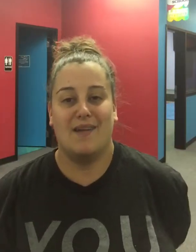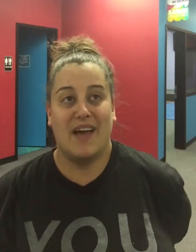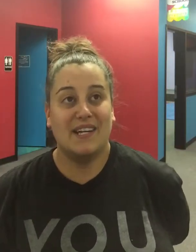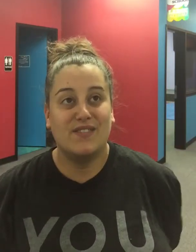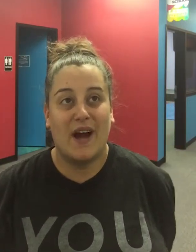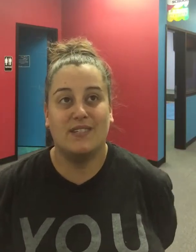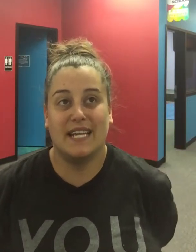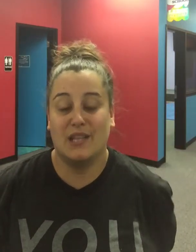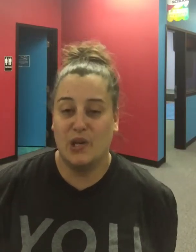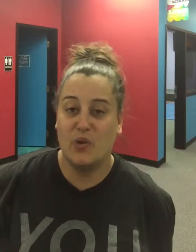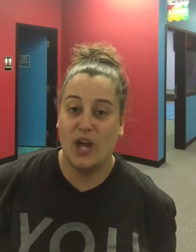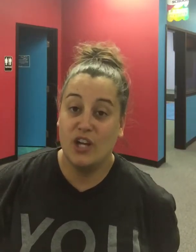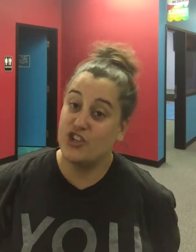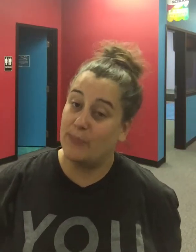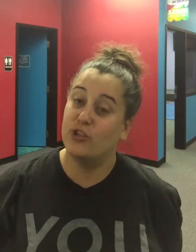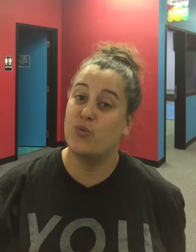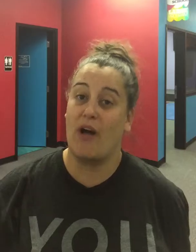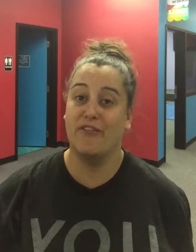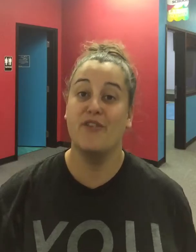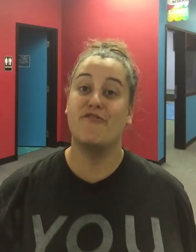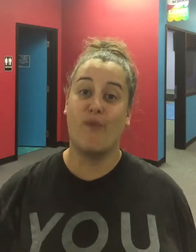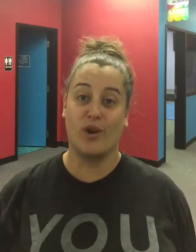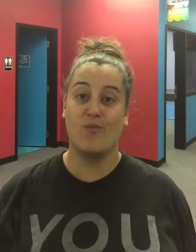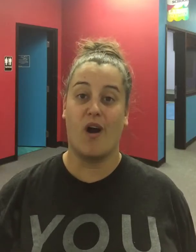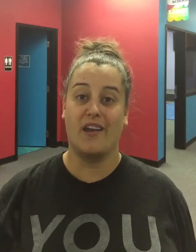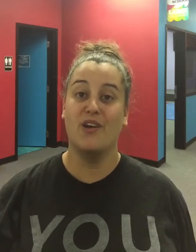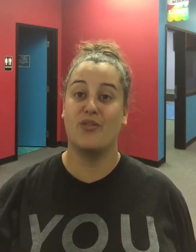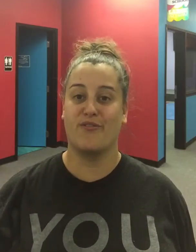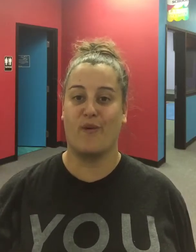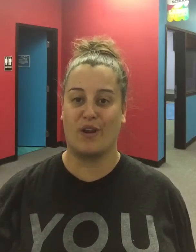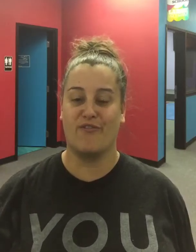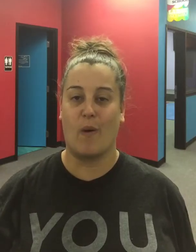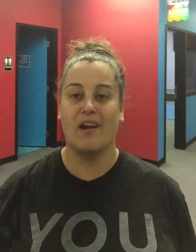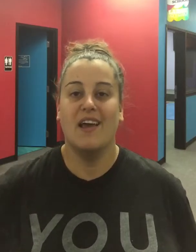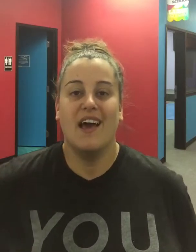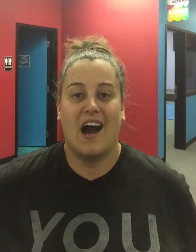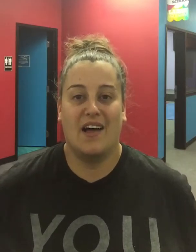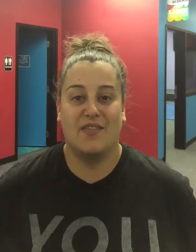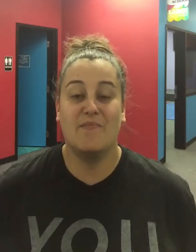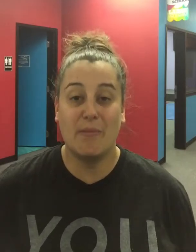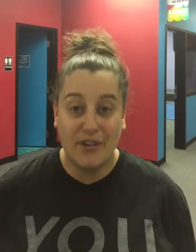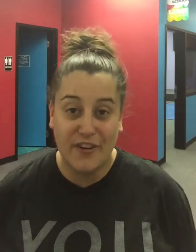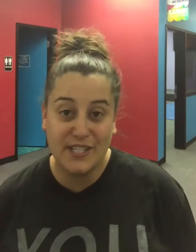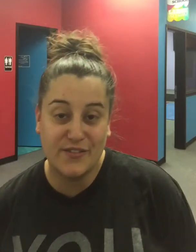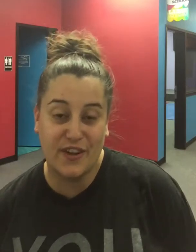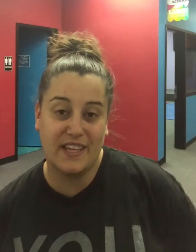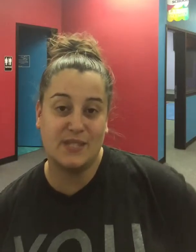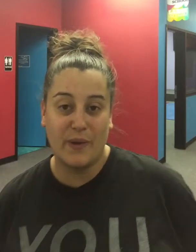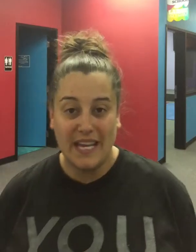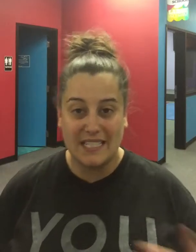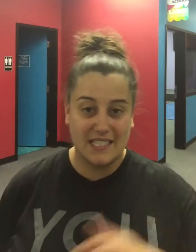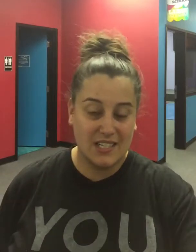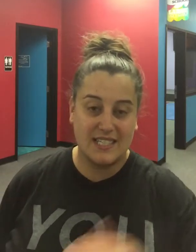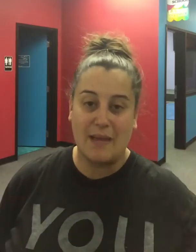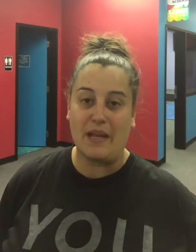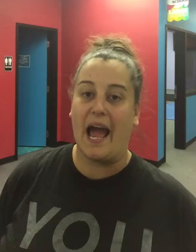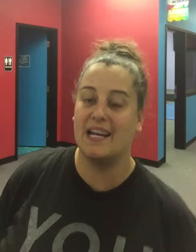That is found in Luke chapter 12. 41 through 44. The memory verse for this week is still the same that it has